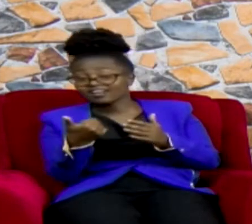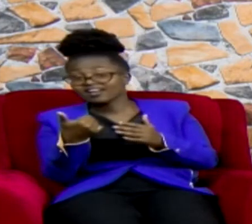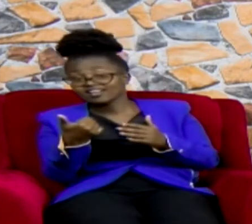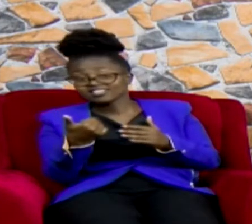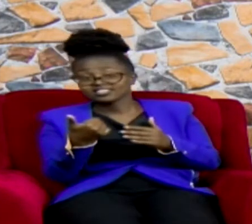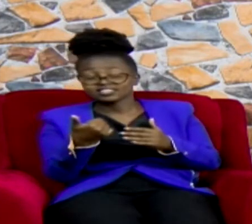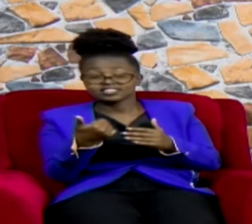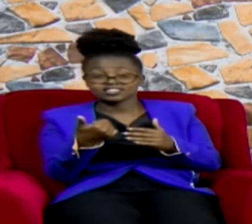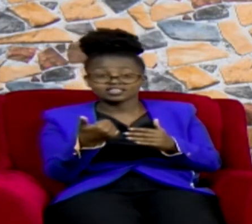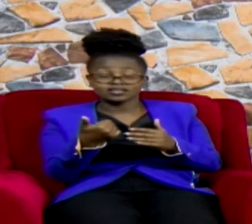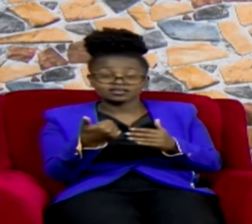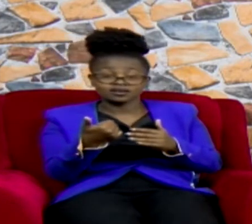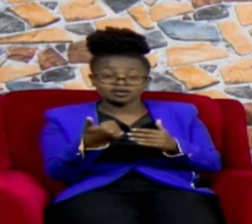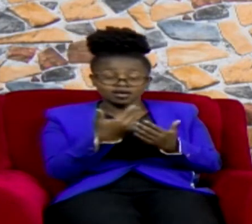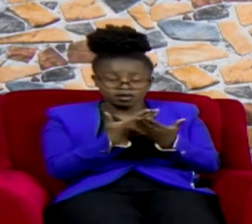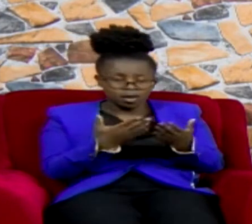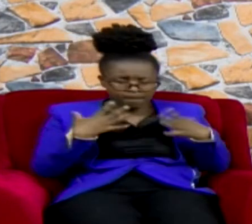factors are consonant.